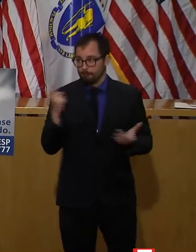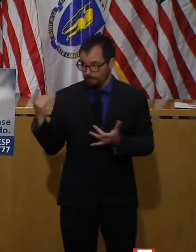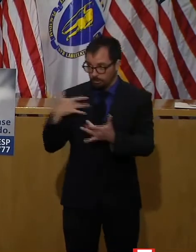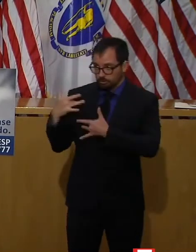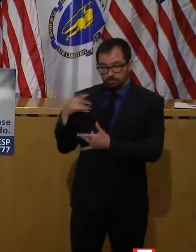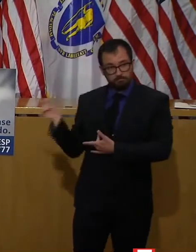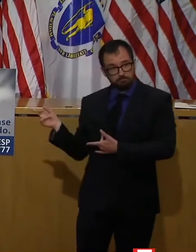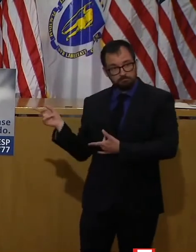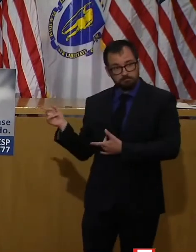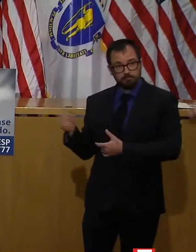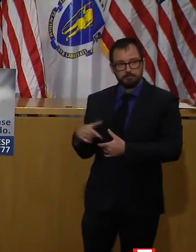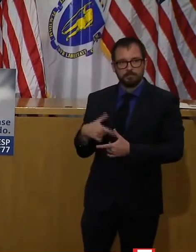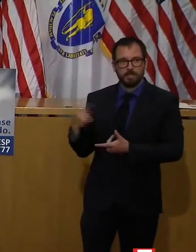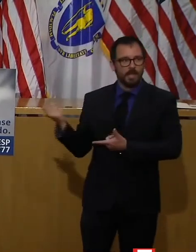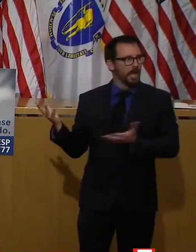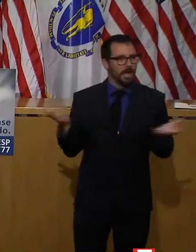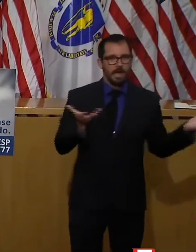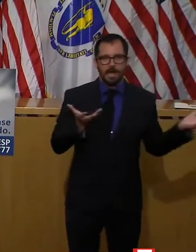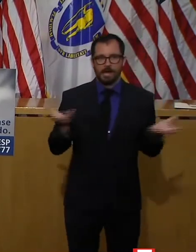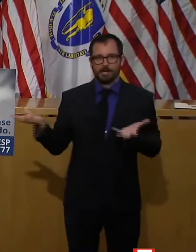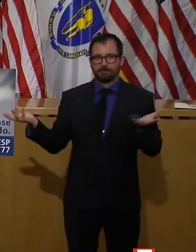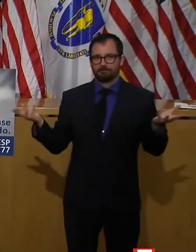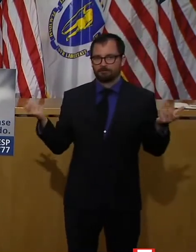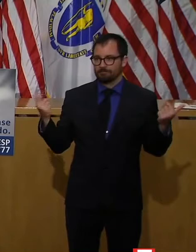to someone else.